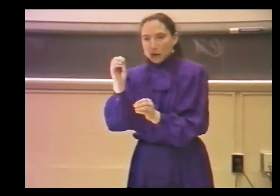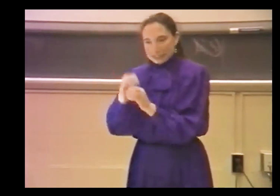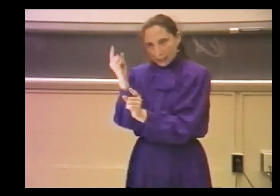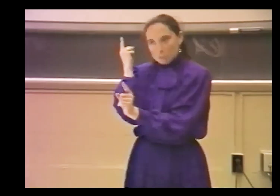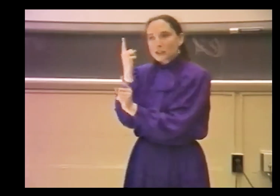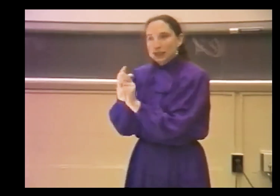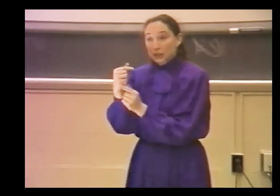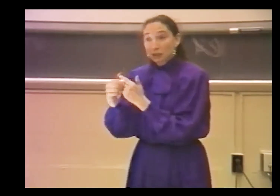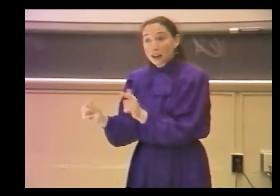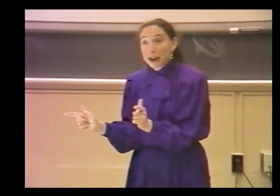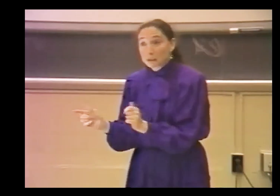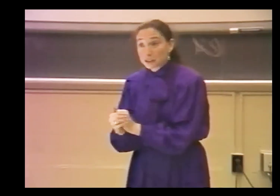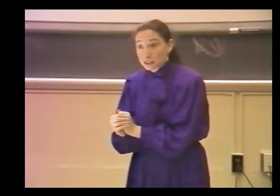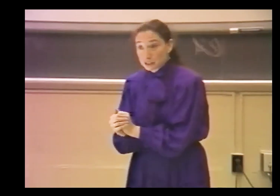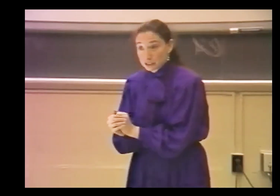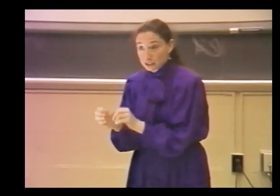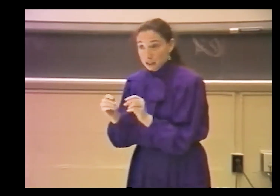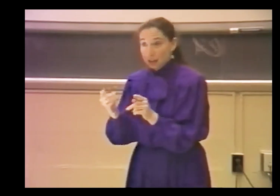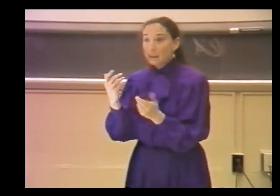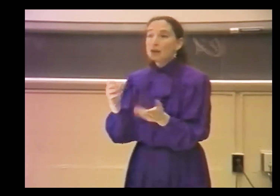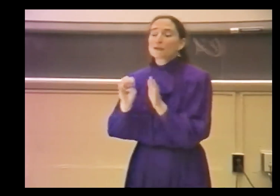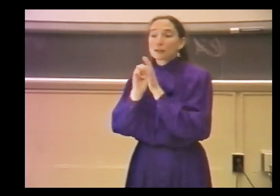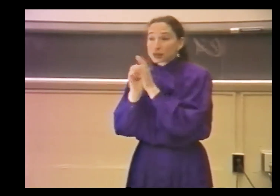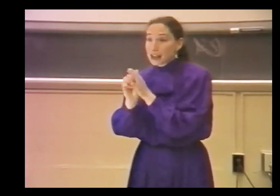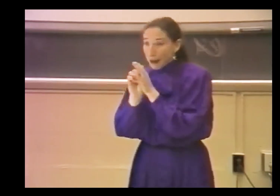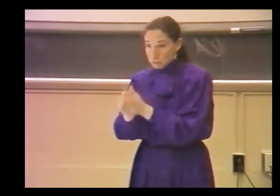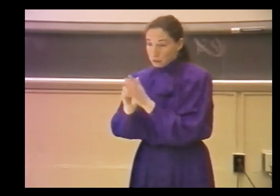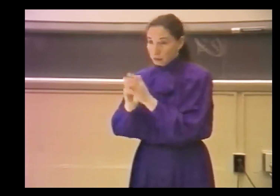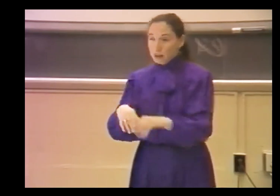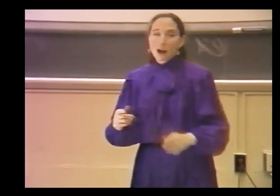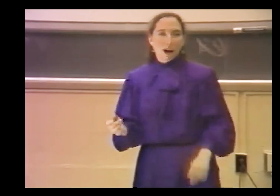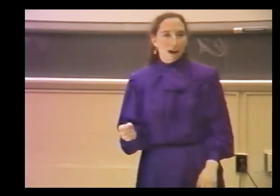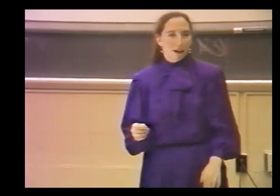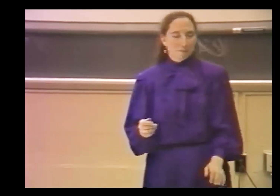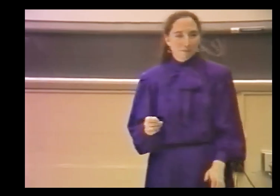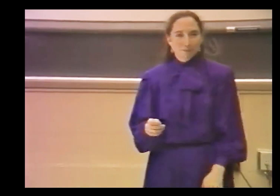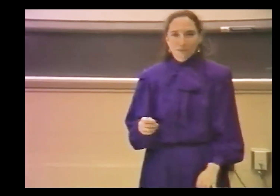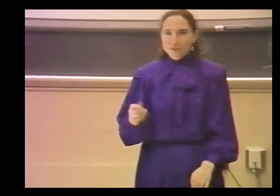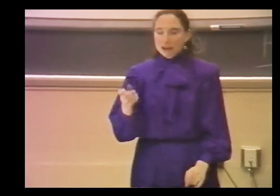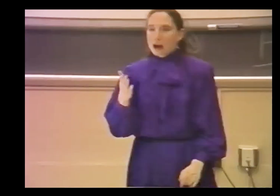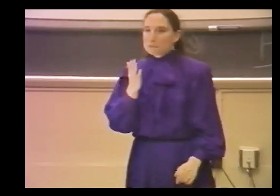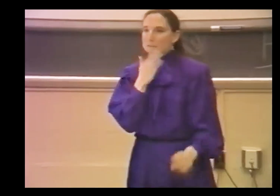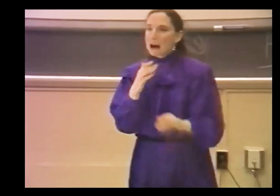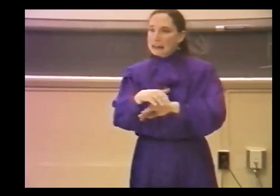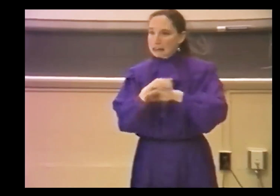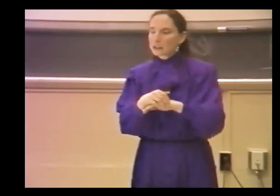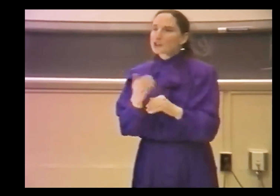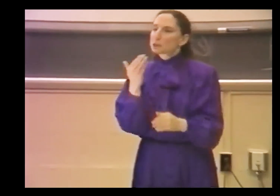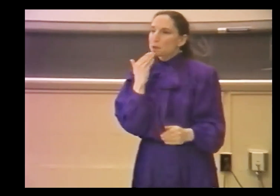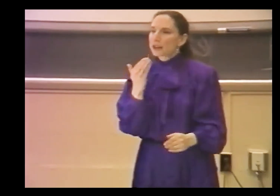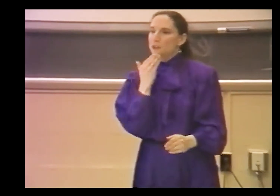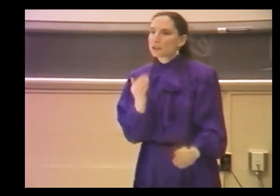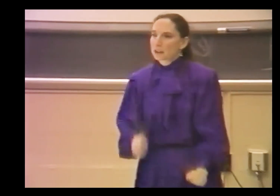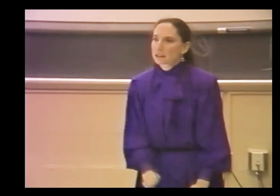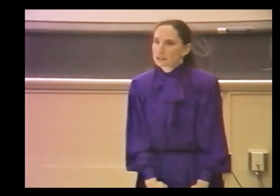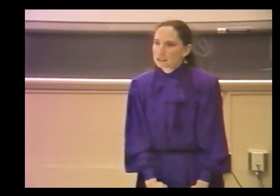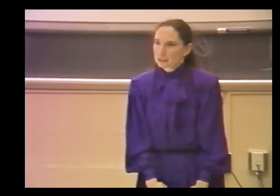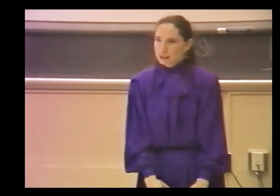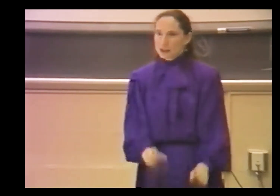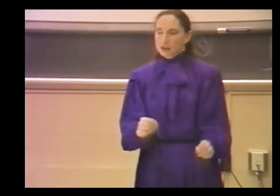expressed in a particular language. Okay, for example, my English is pretty good.